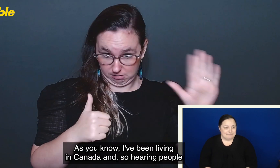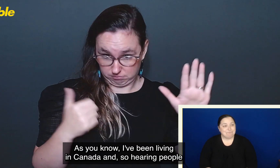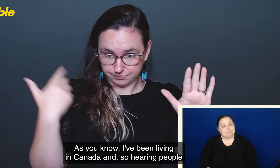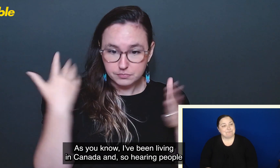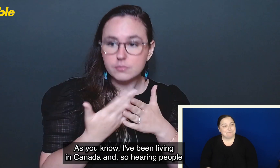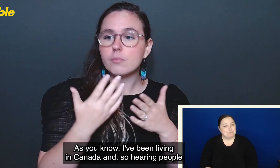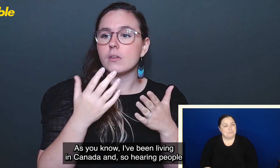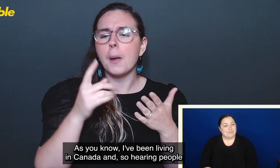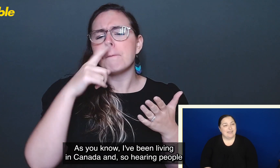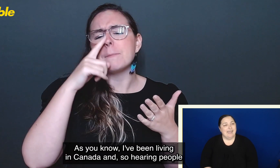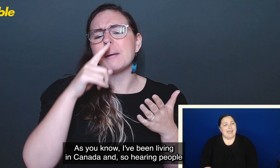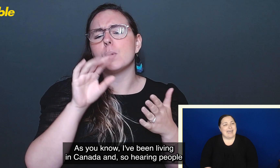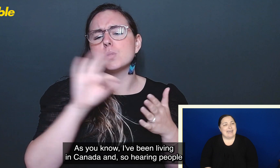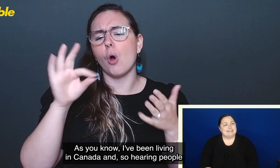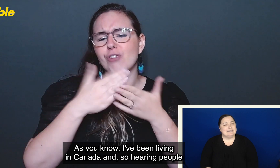Canada.